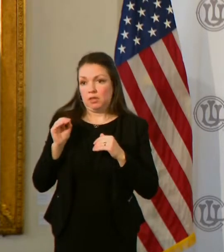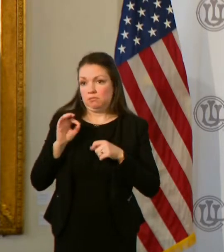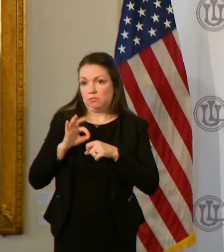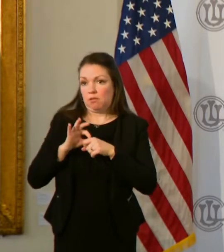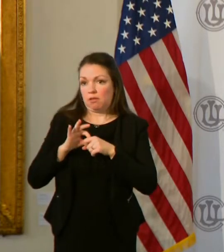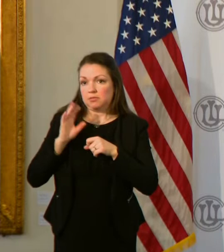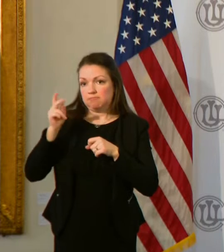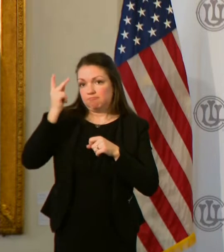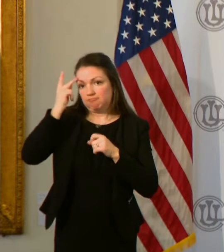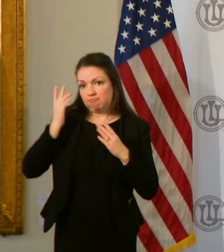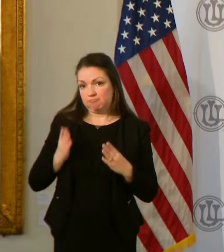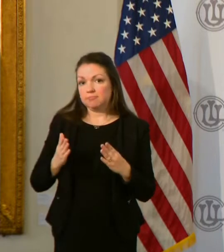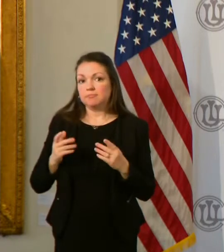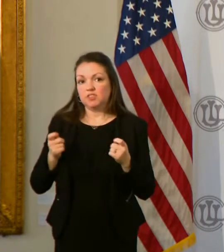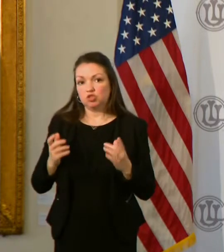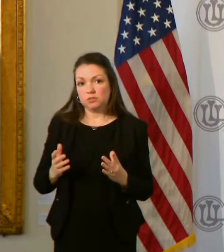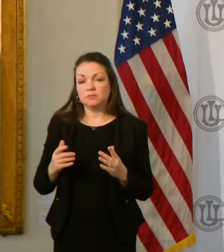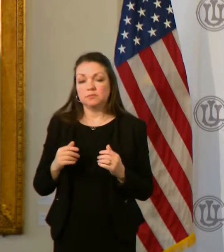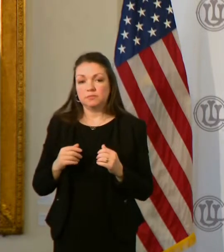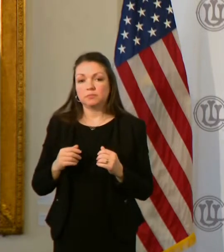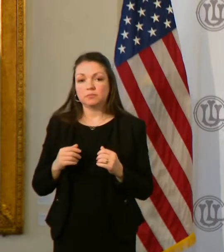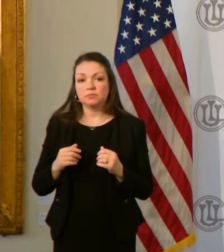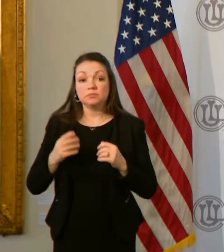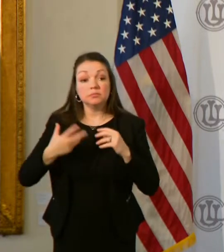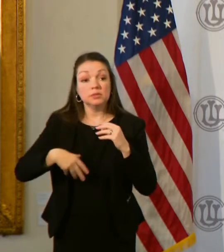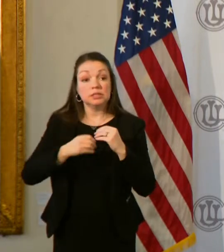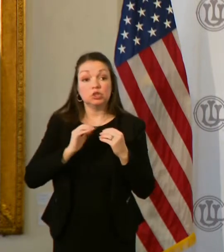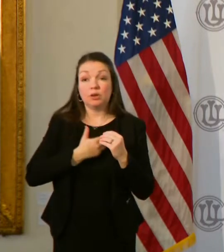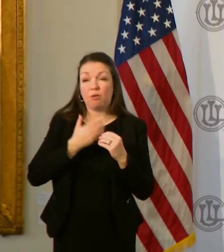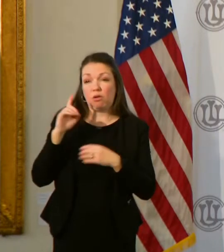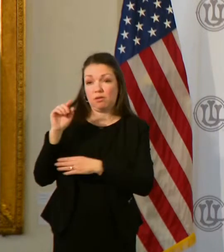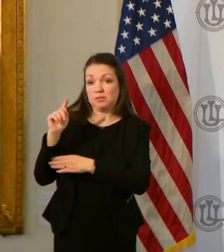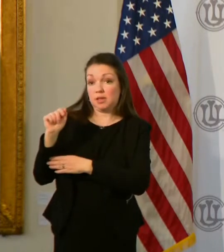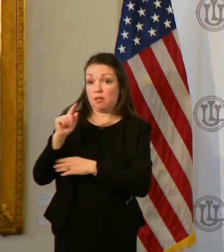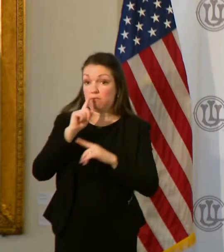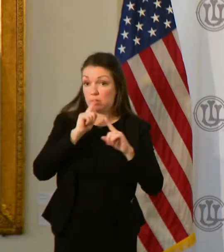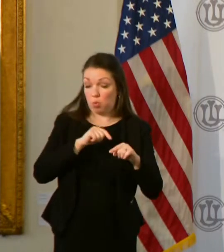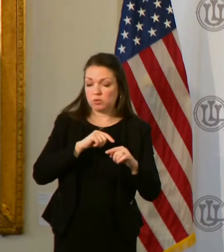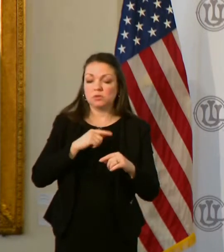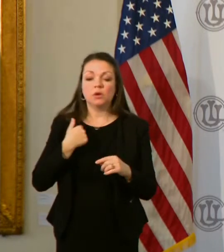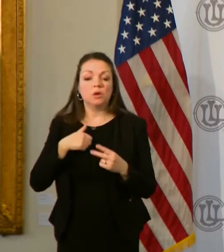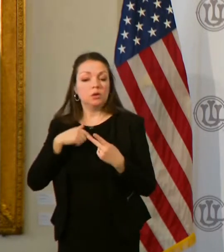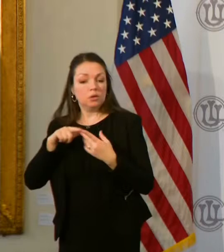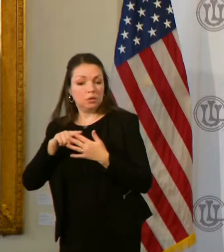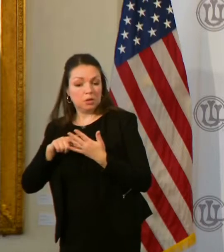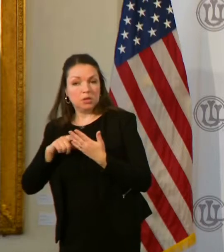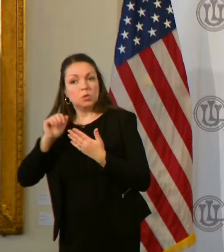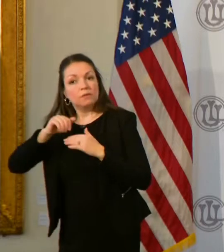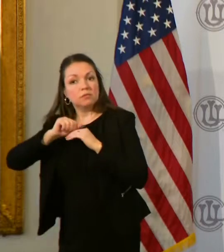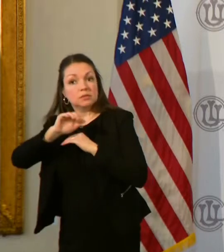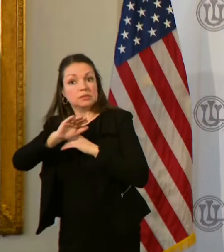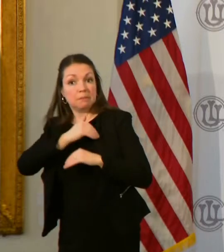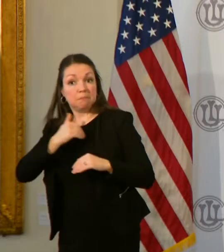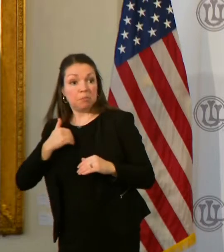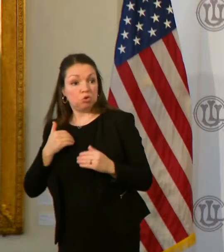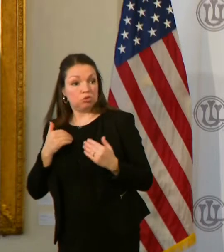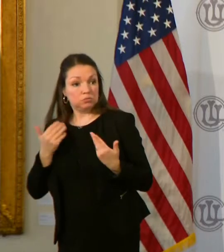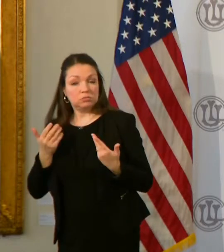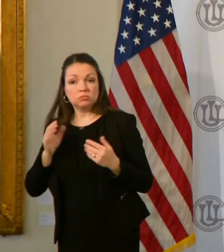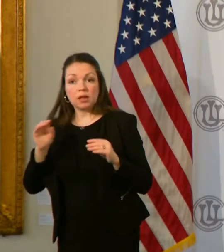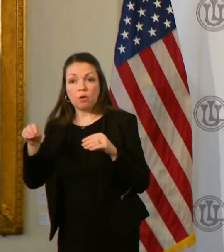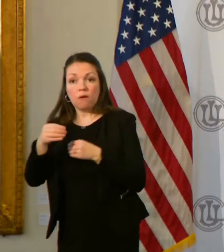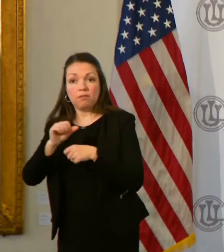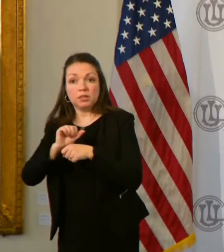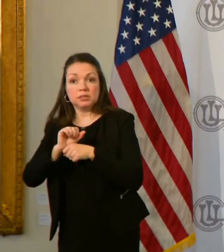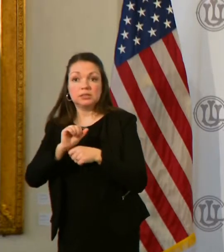officials. In addition to our data reports, we have dispatched members of our office via in-person